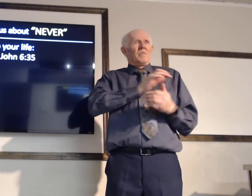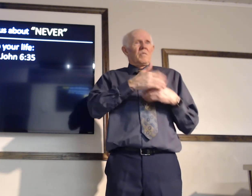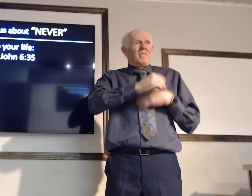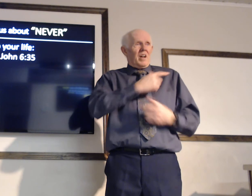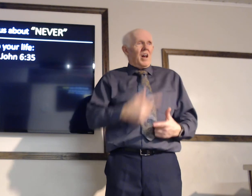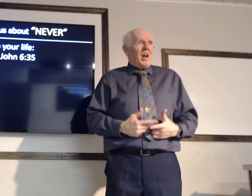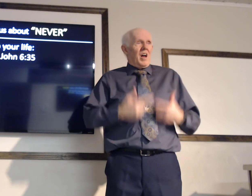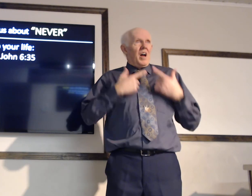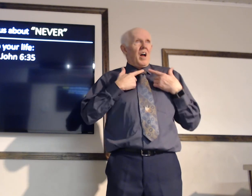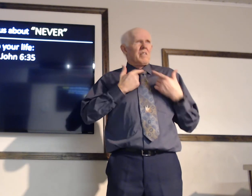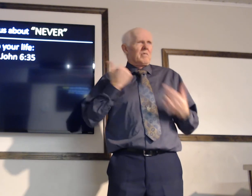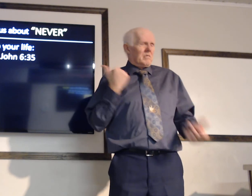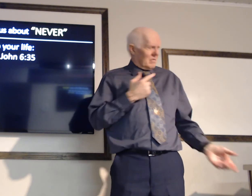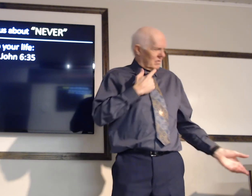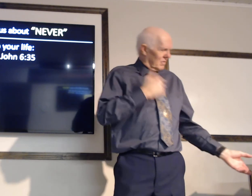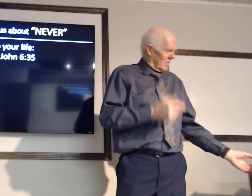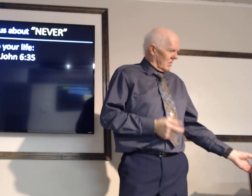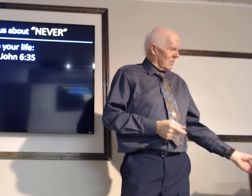Jesus himself is the bread of life.